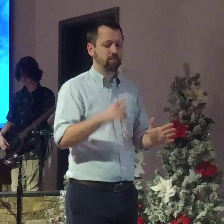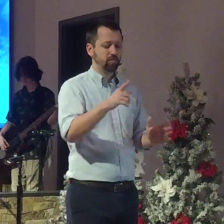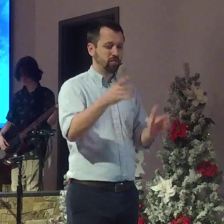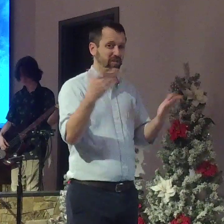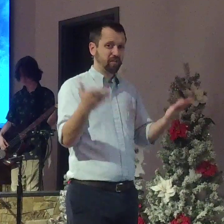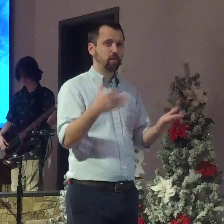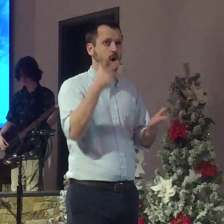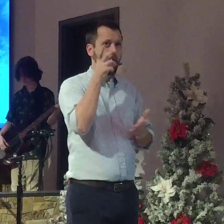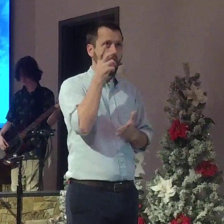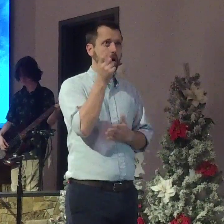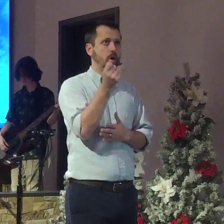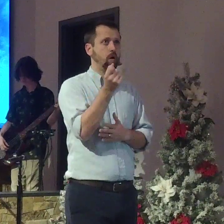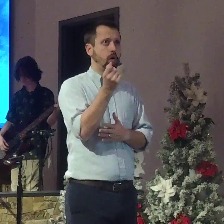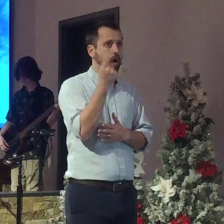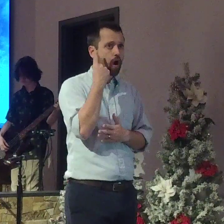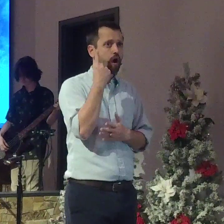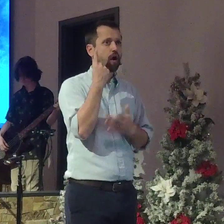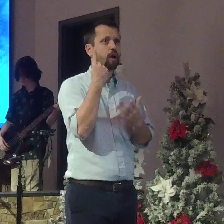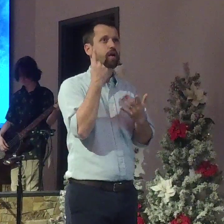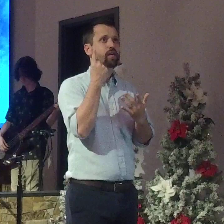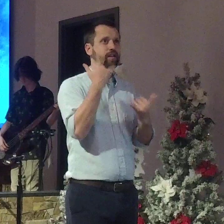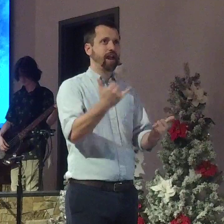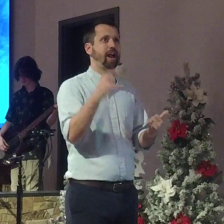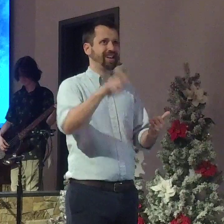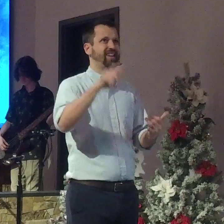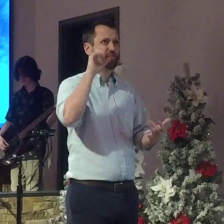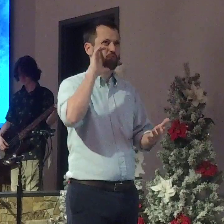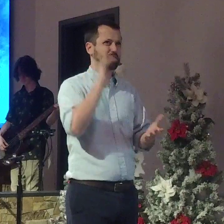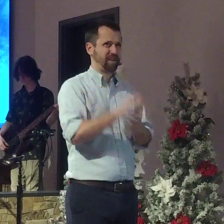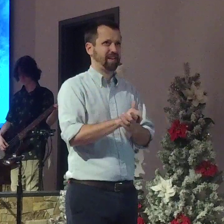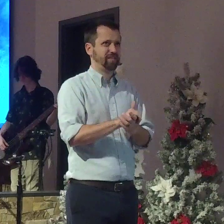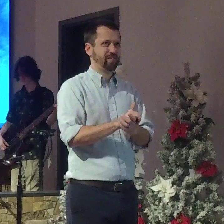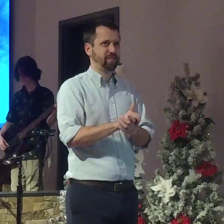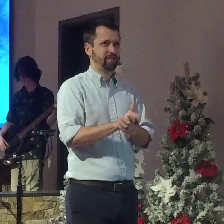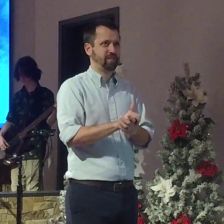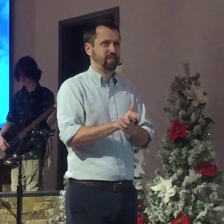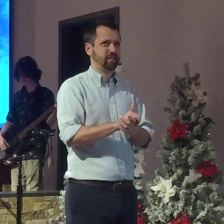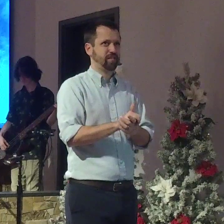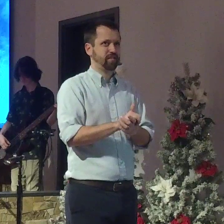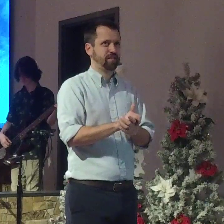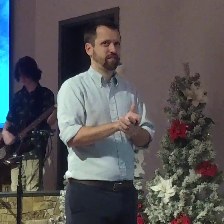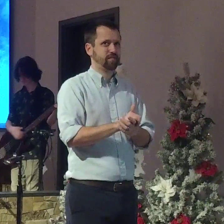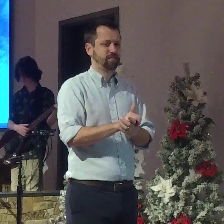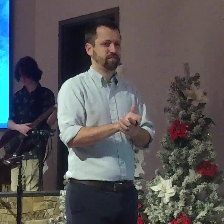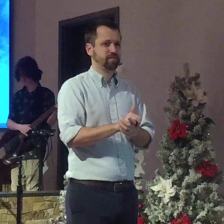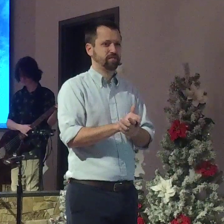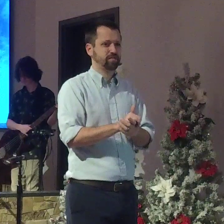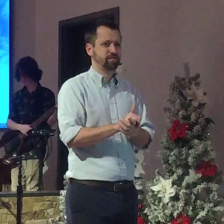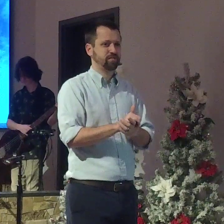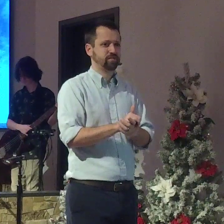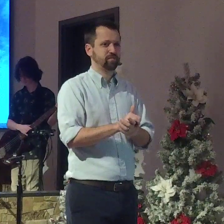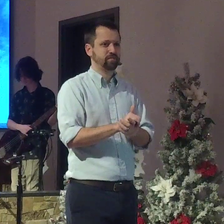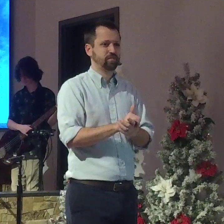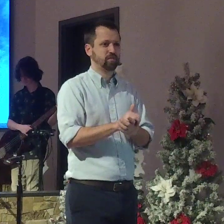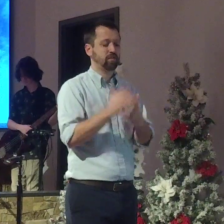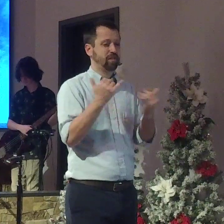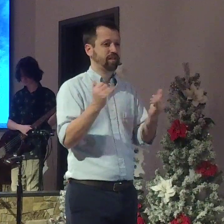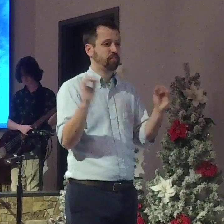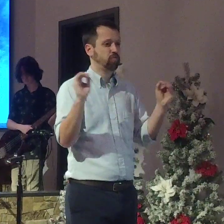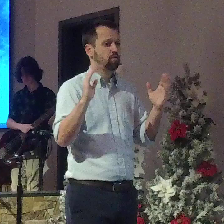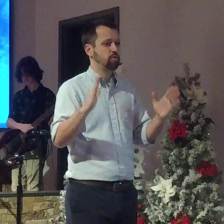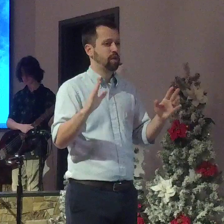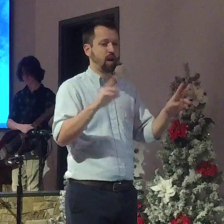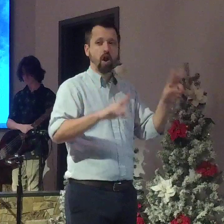filled with Christ. Lord, that's the love that you've showed us that we should show to others. So Lord, we thank you for this